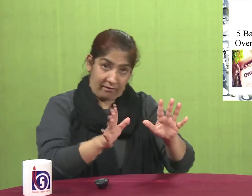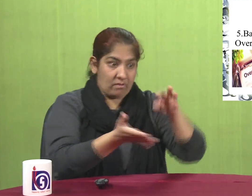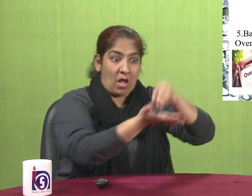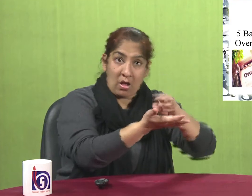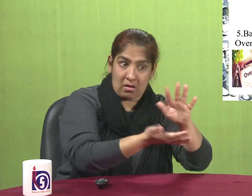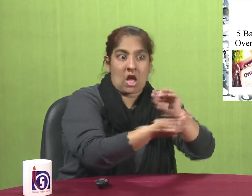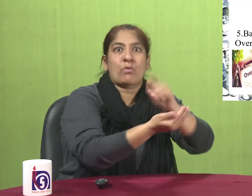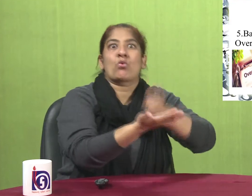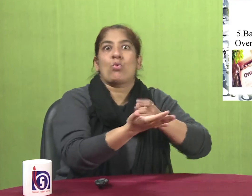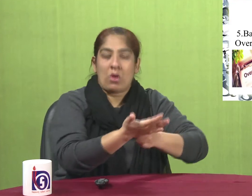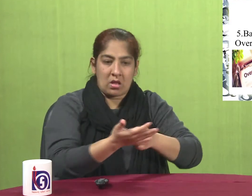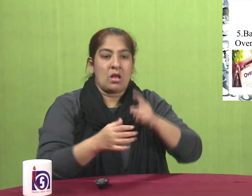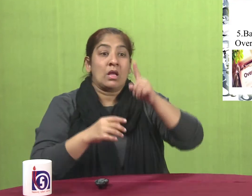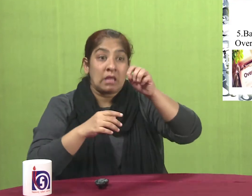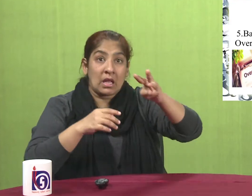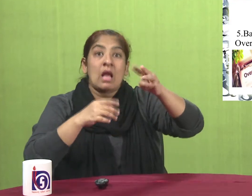Different bank accounts have different